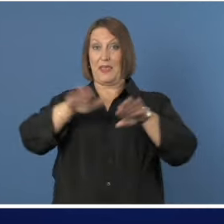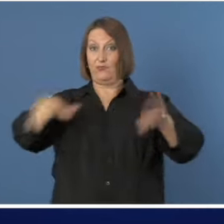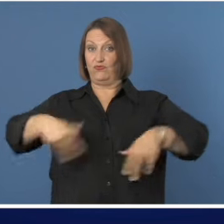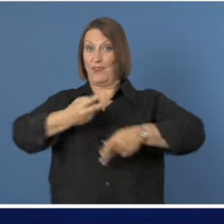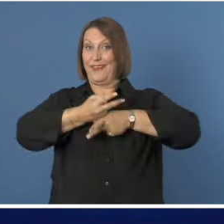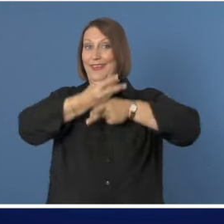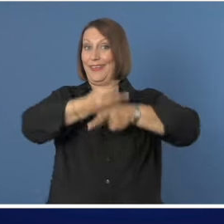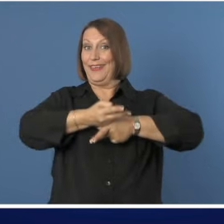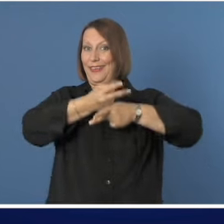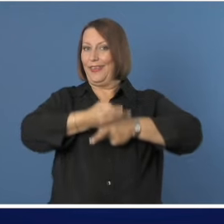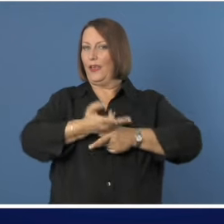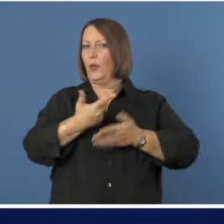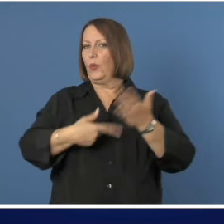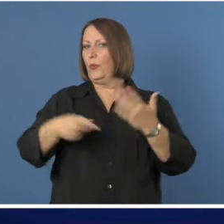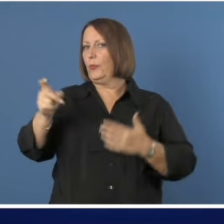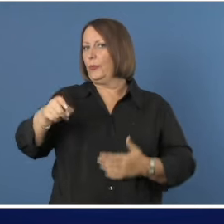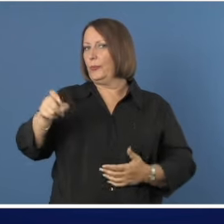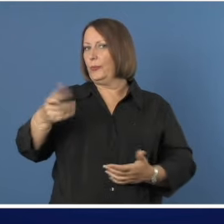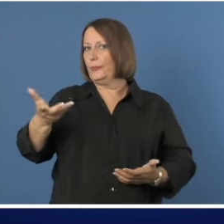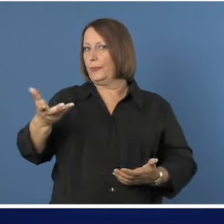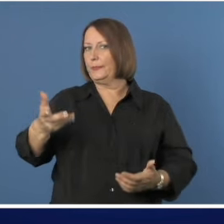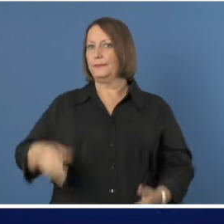Consider child care needs.